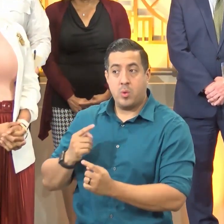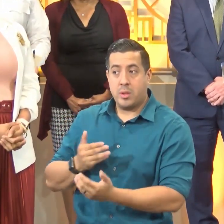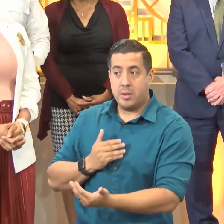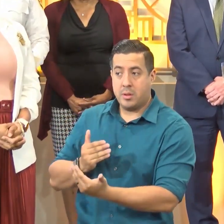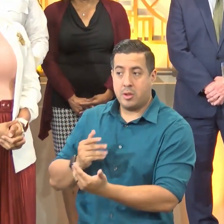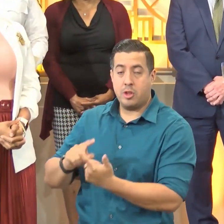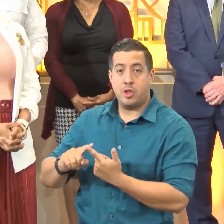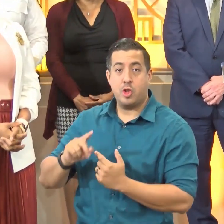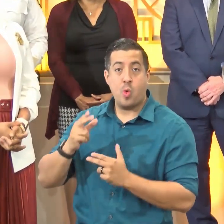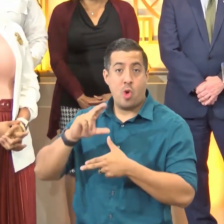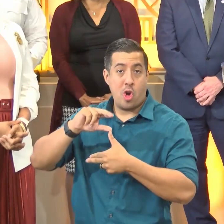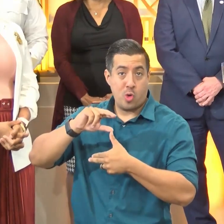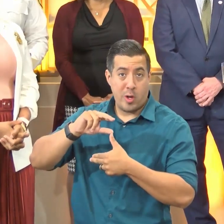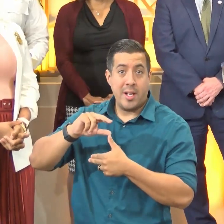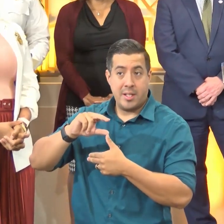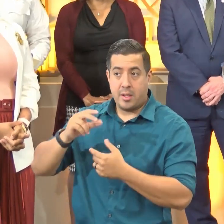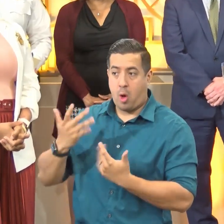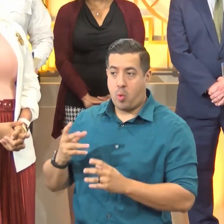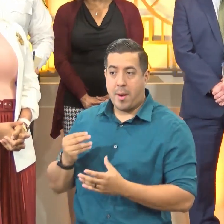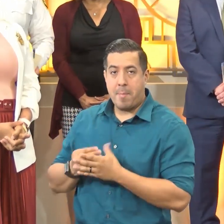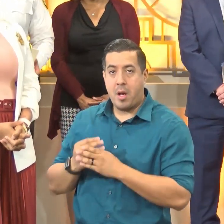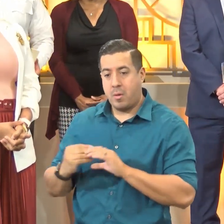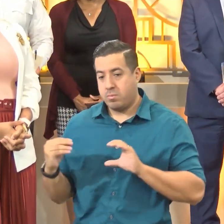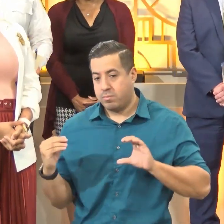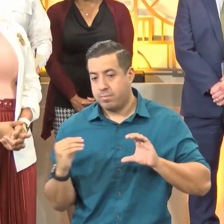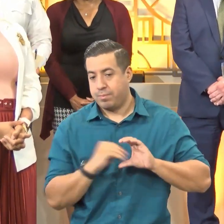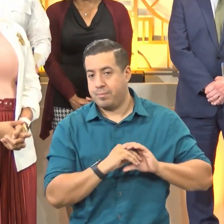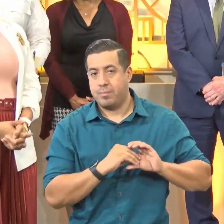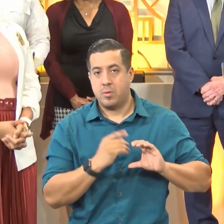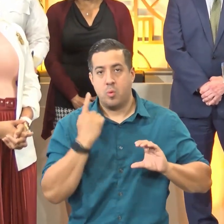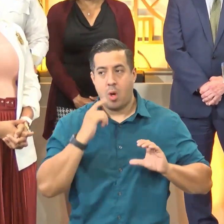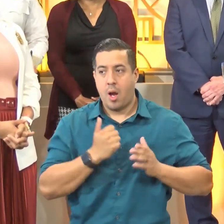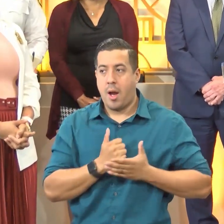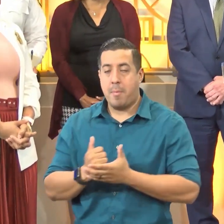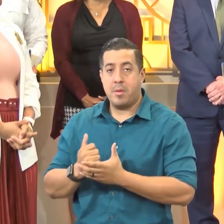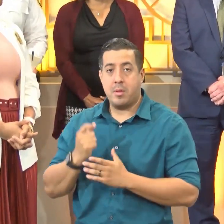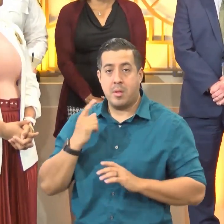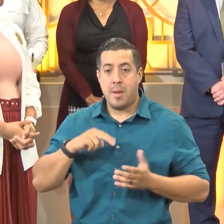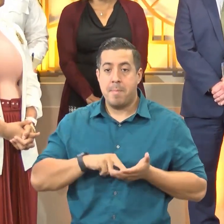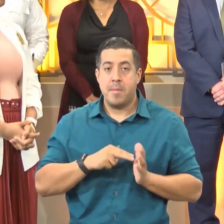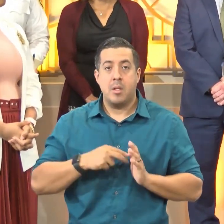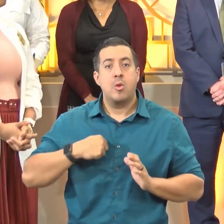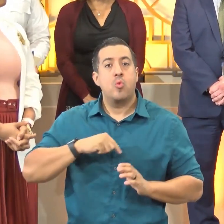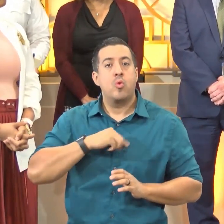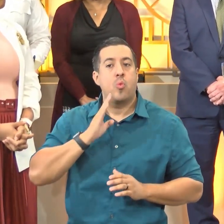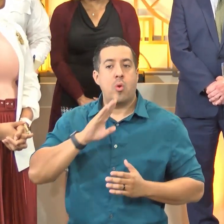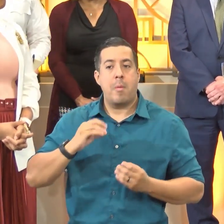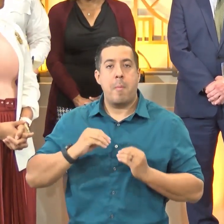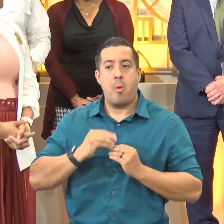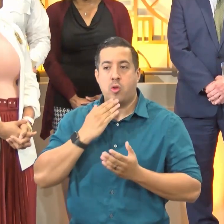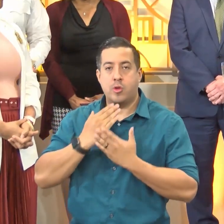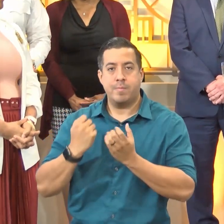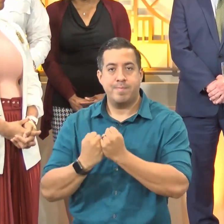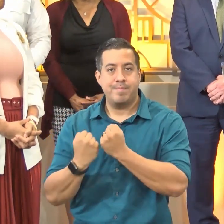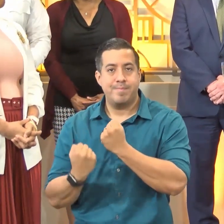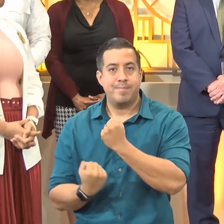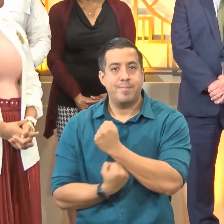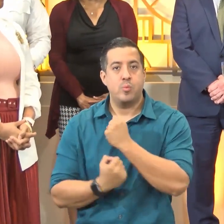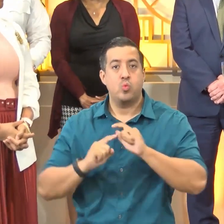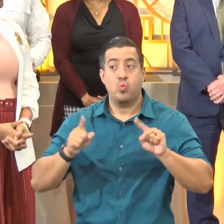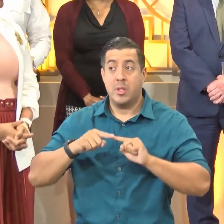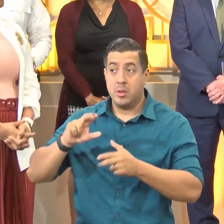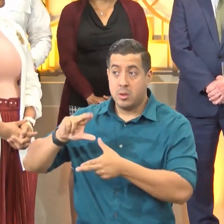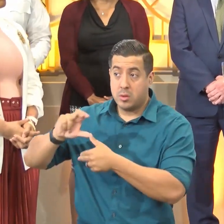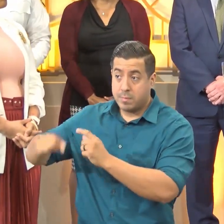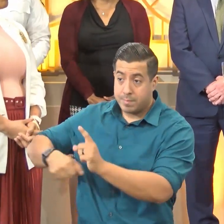hurricane season, is fully funded, and this will leave the city in a much better position as we go into the hurricane